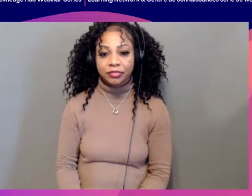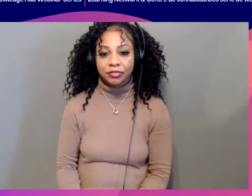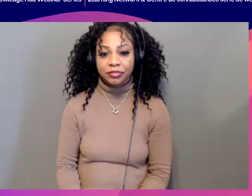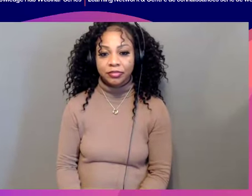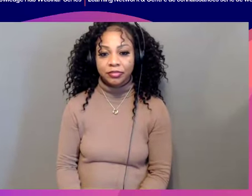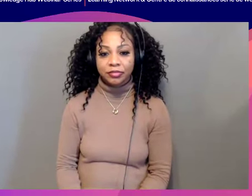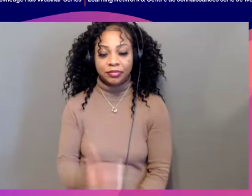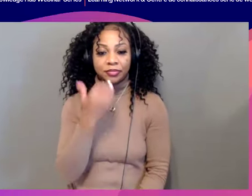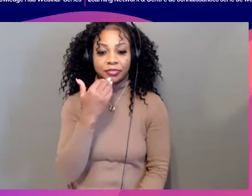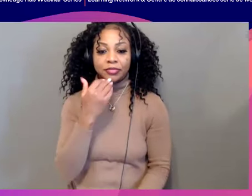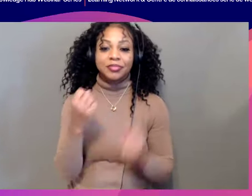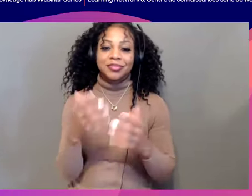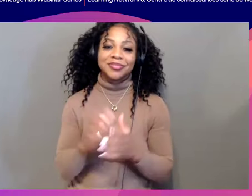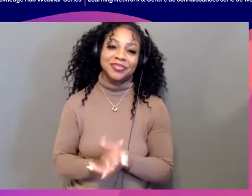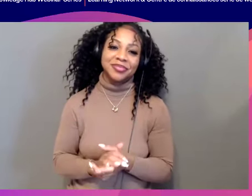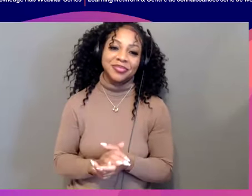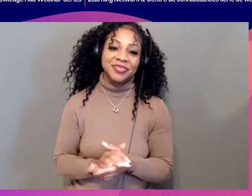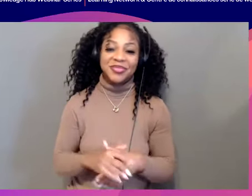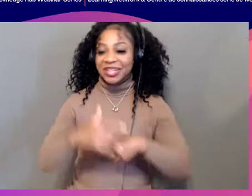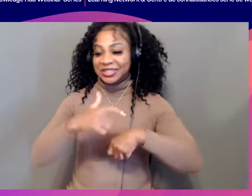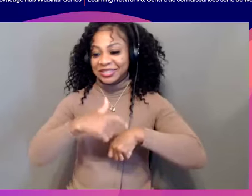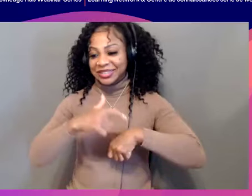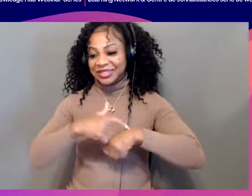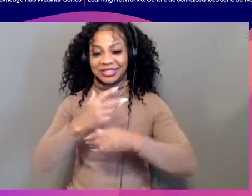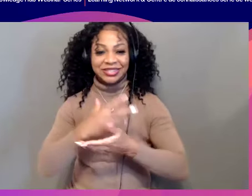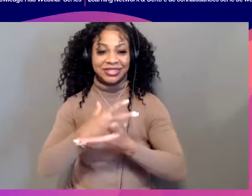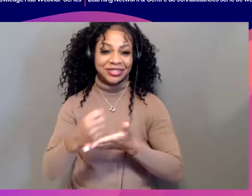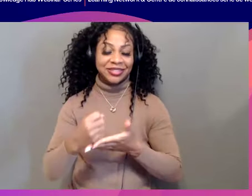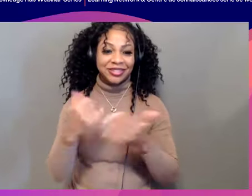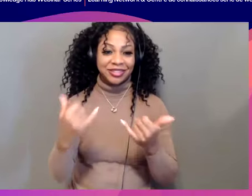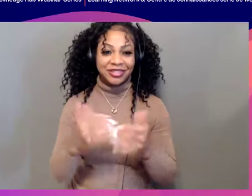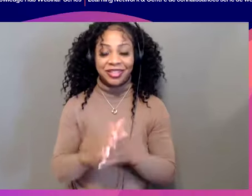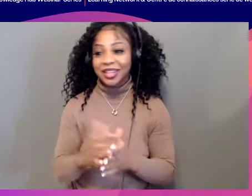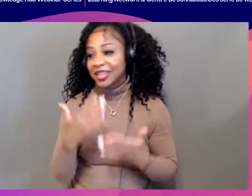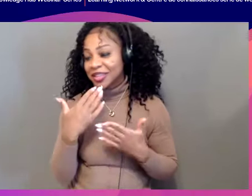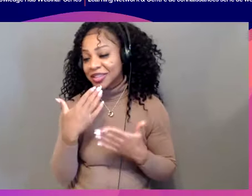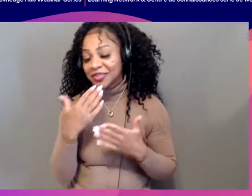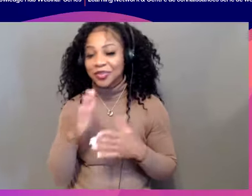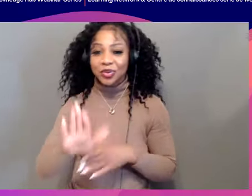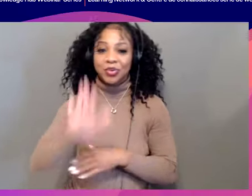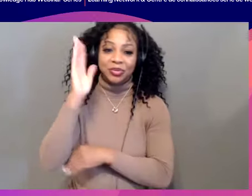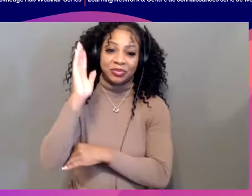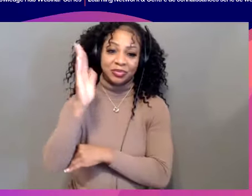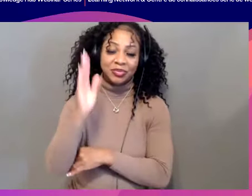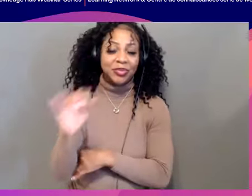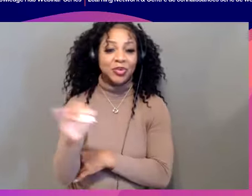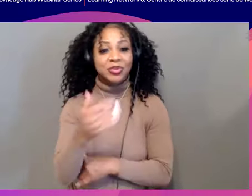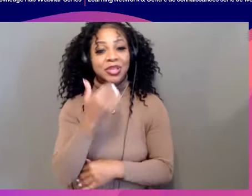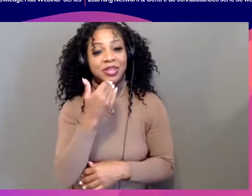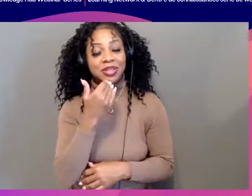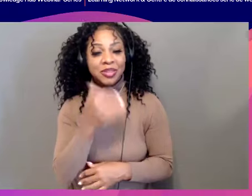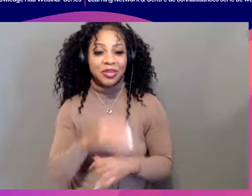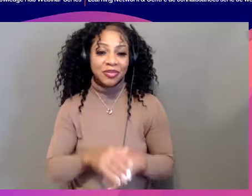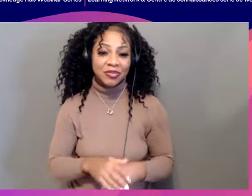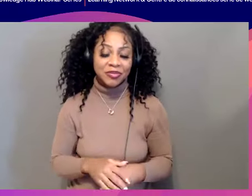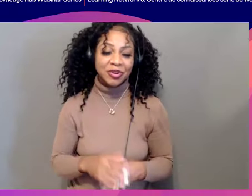Thank you so much, Christine. This is all the time we have for today. Thank you for your presentation, and also thank you for taking so